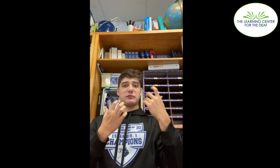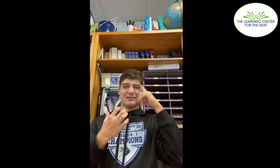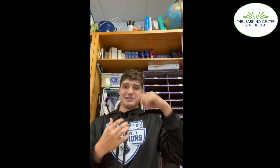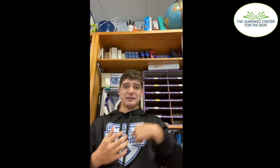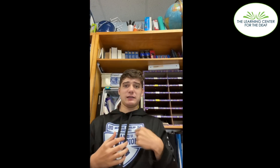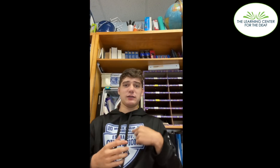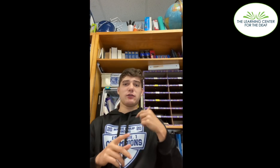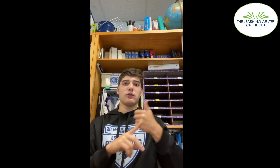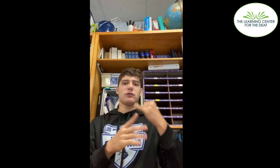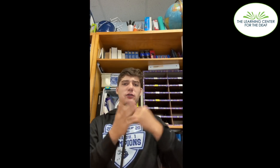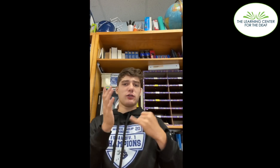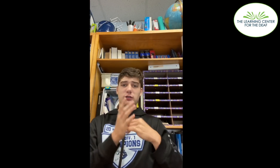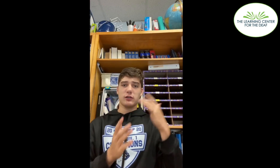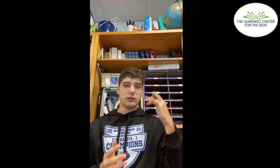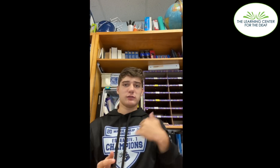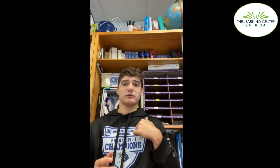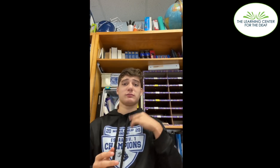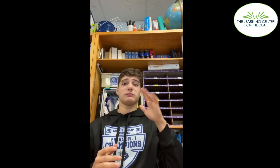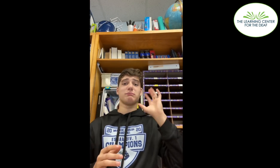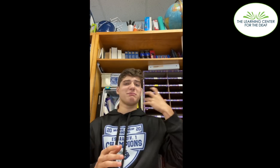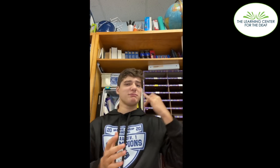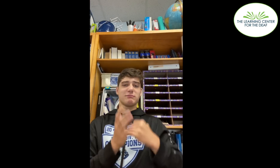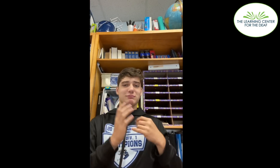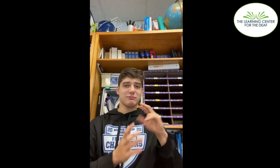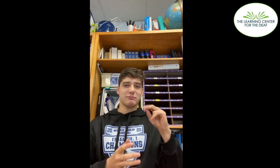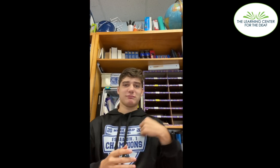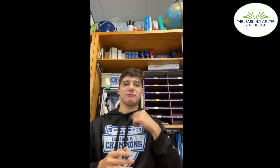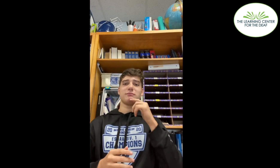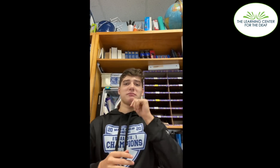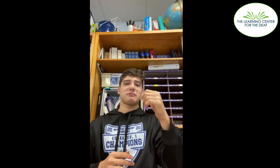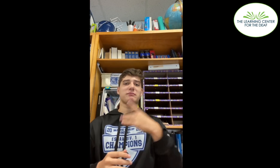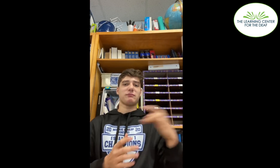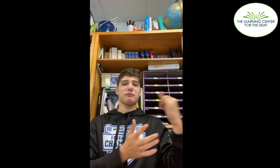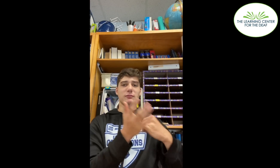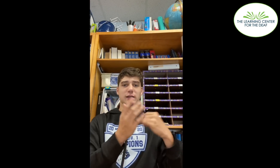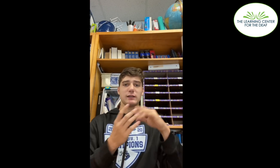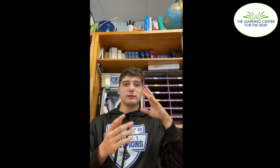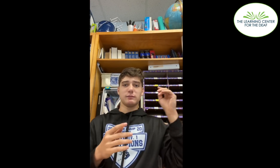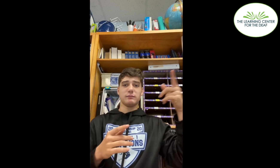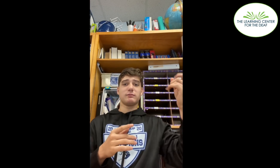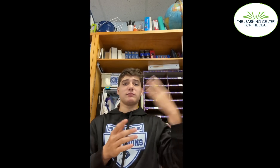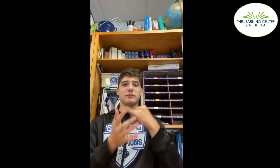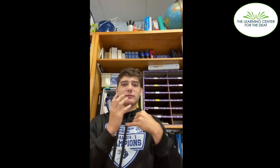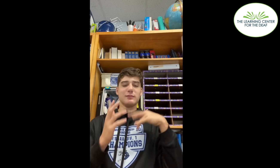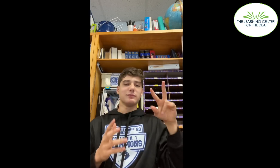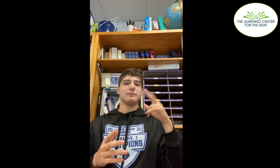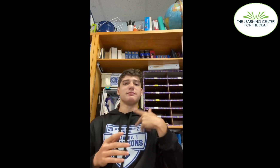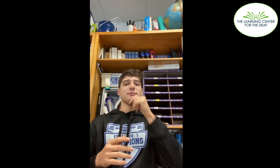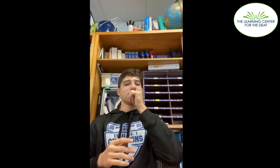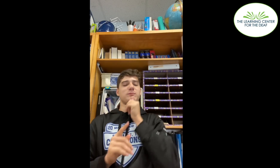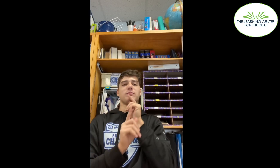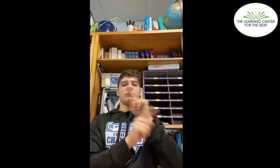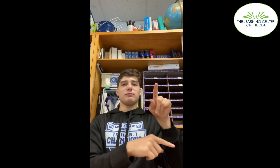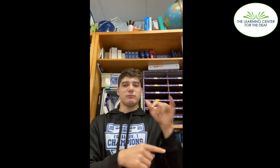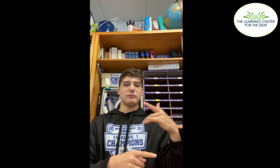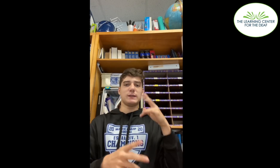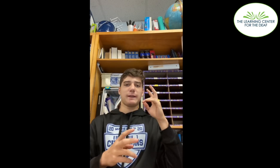The hardest category for me was art. I'm not a huge fan of the arts, so those questions are harder for me to answer.